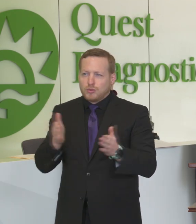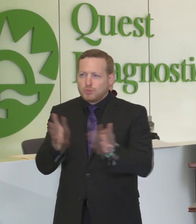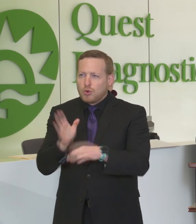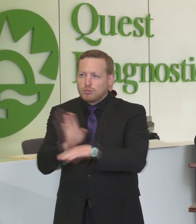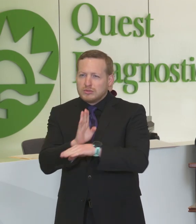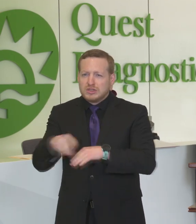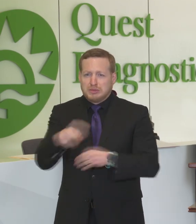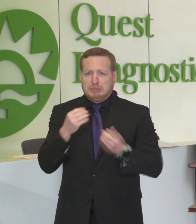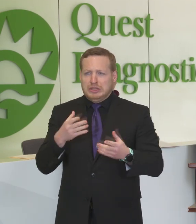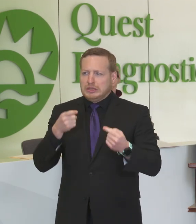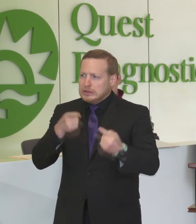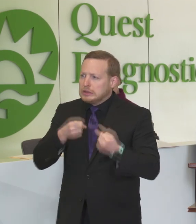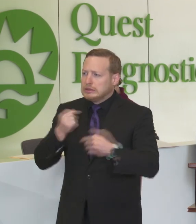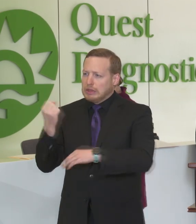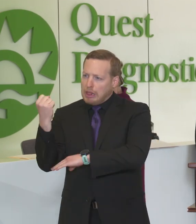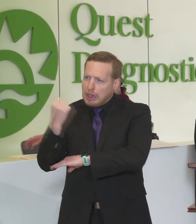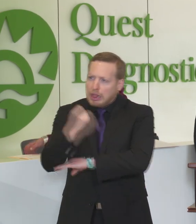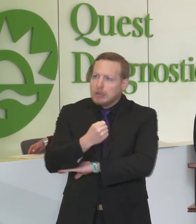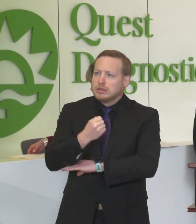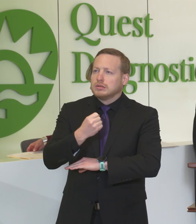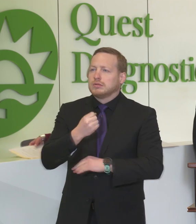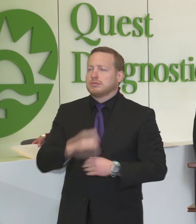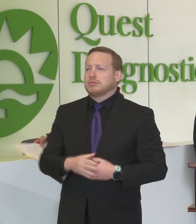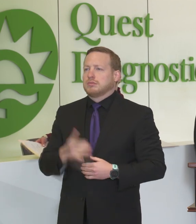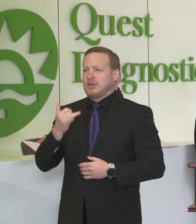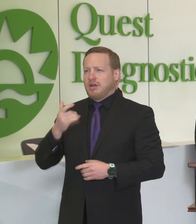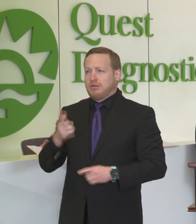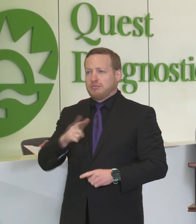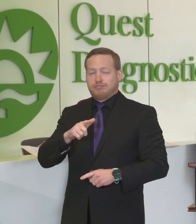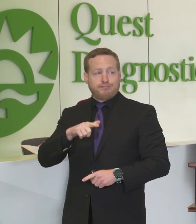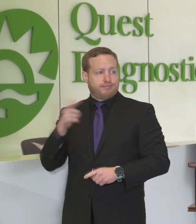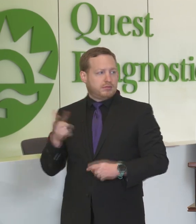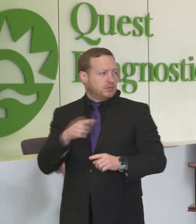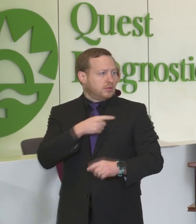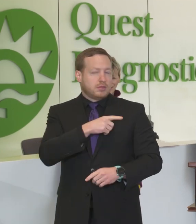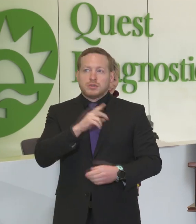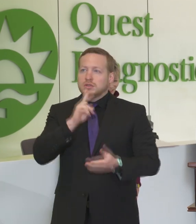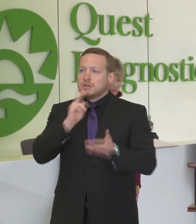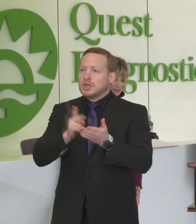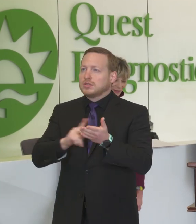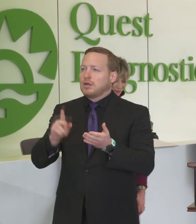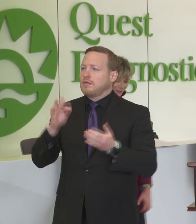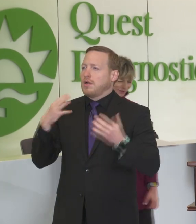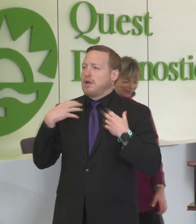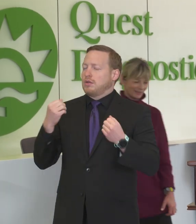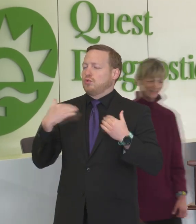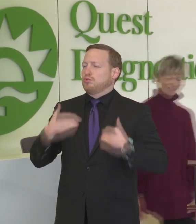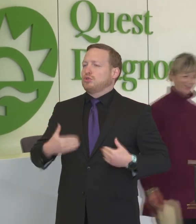that, I'm going to turn it over to the Secretary of HHS and the Command Center Director, Mary Lou Sudders.